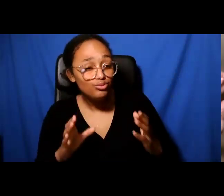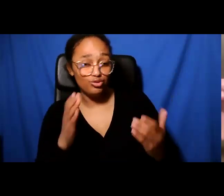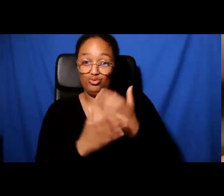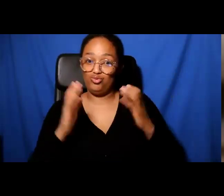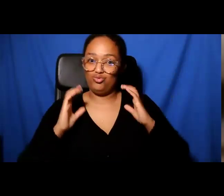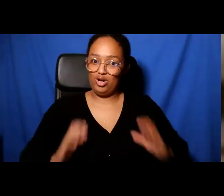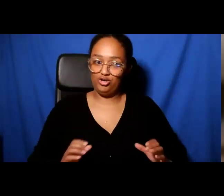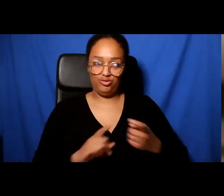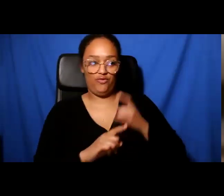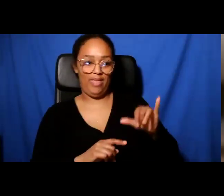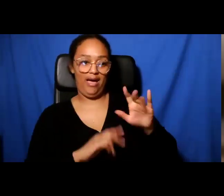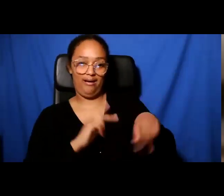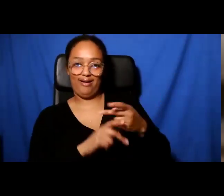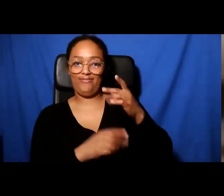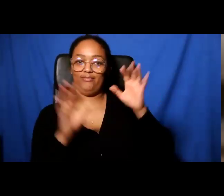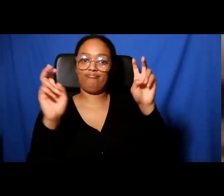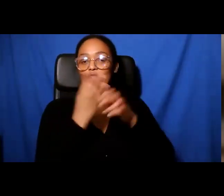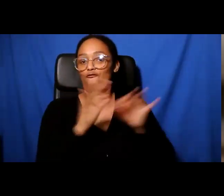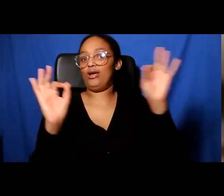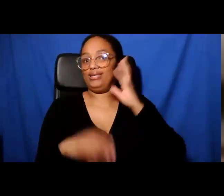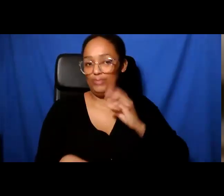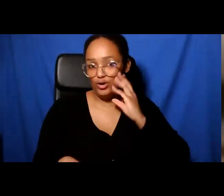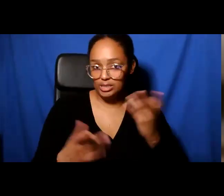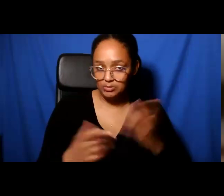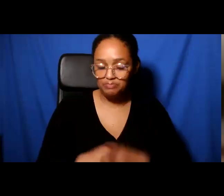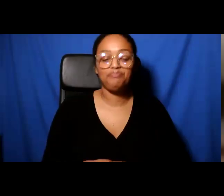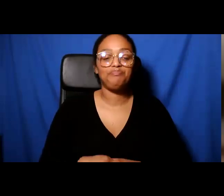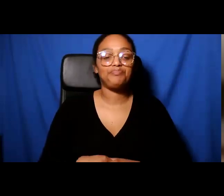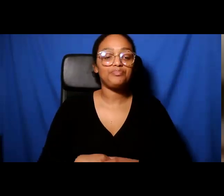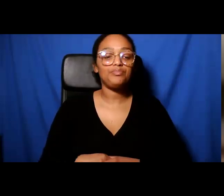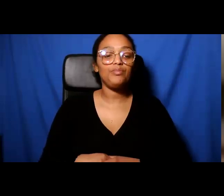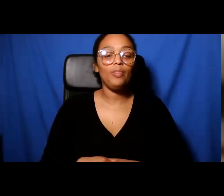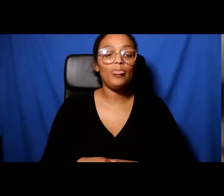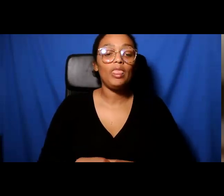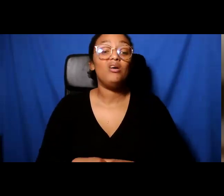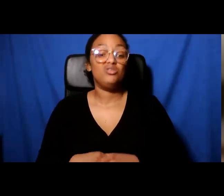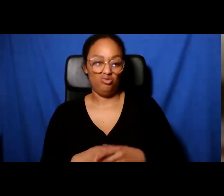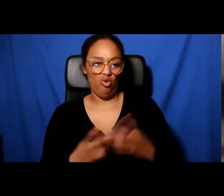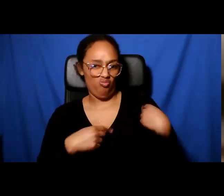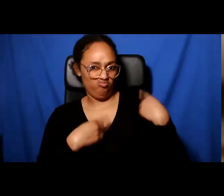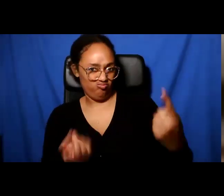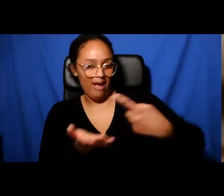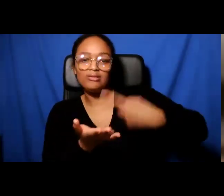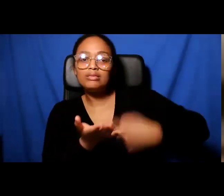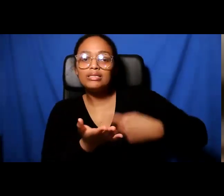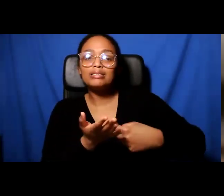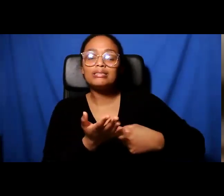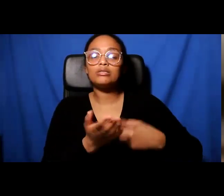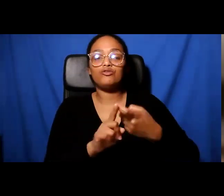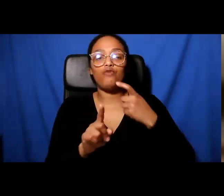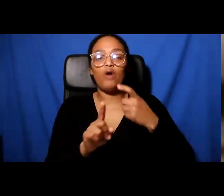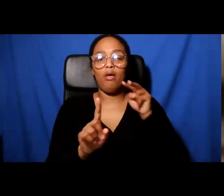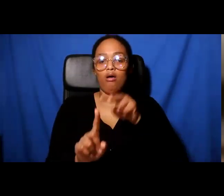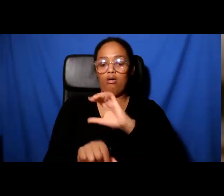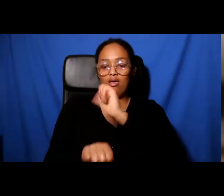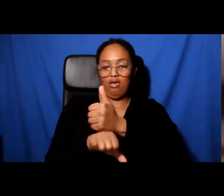experiences. Now, belief works everywhere. I know I've been talking from a founder perspective and talking from maybe like a tech perspective in